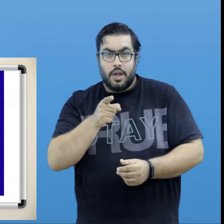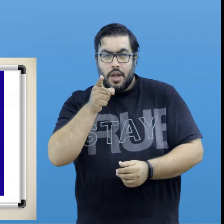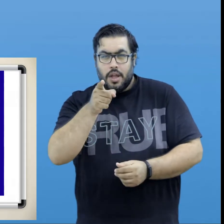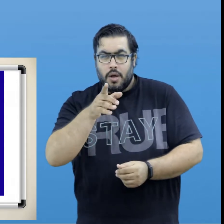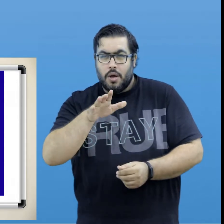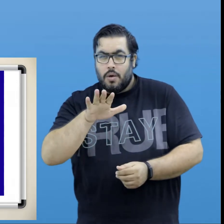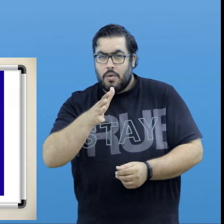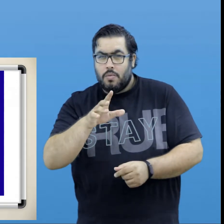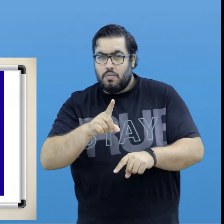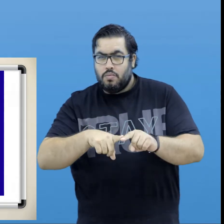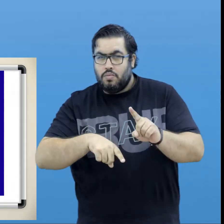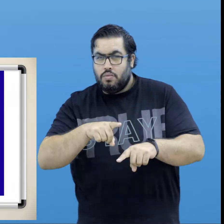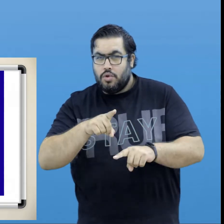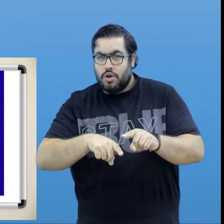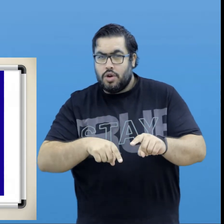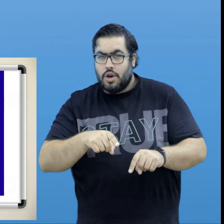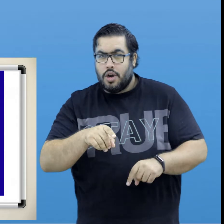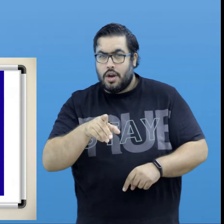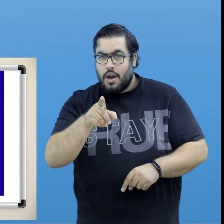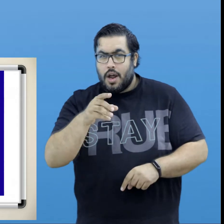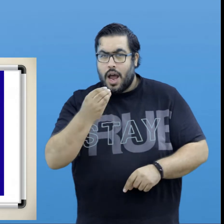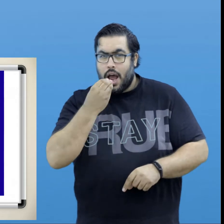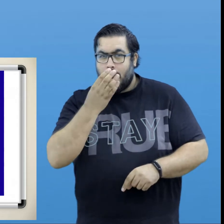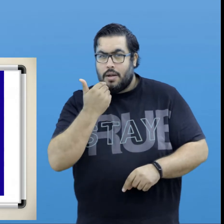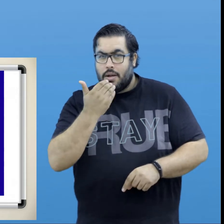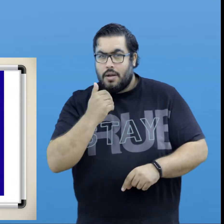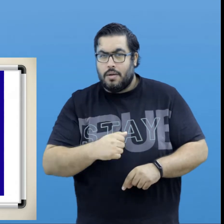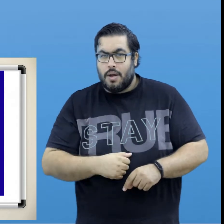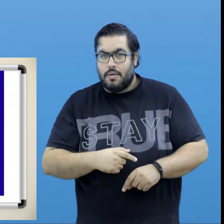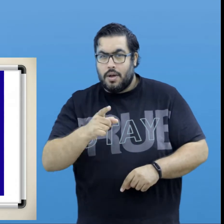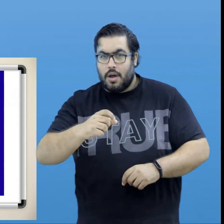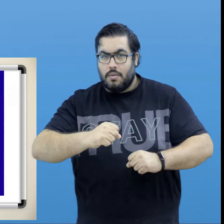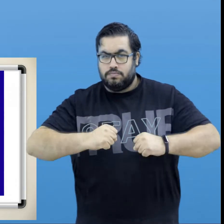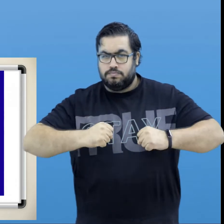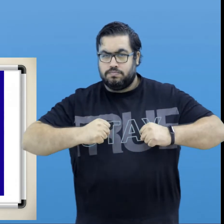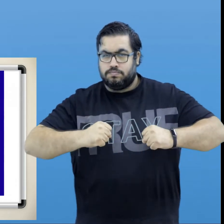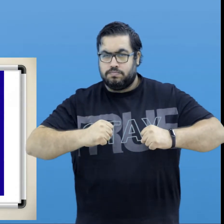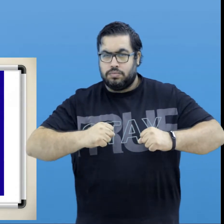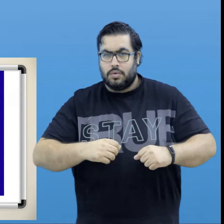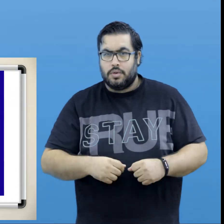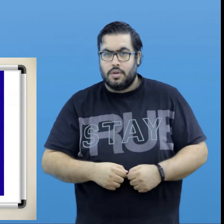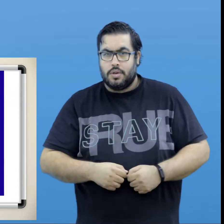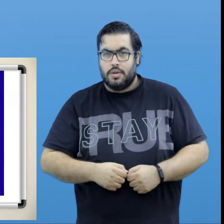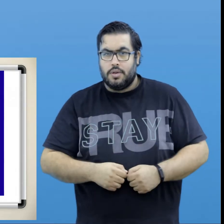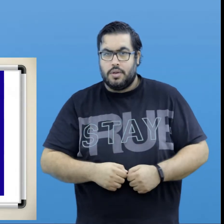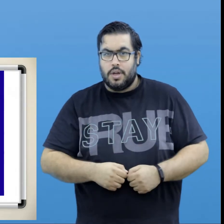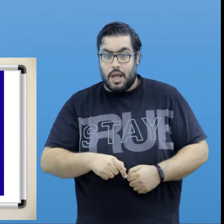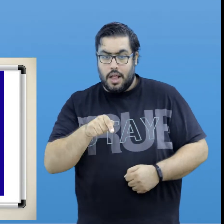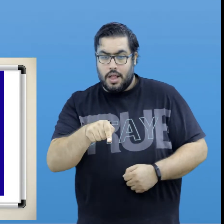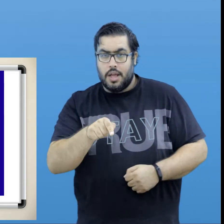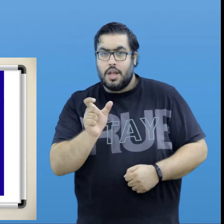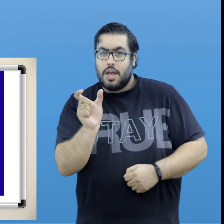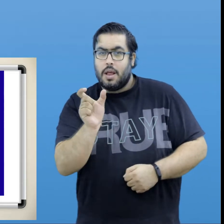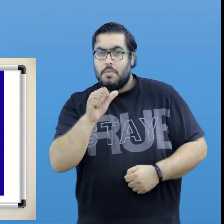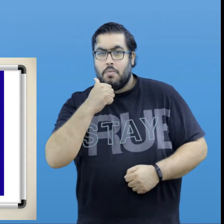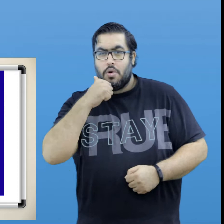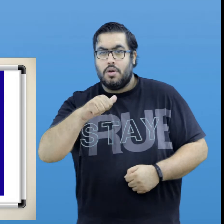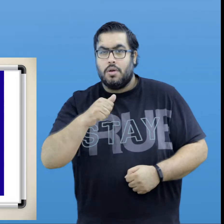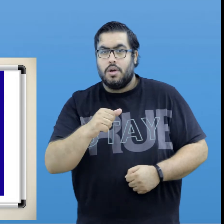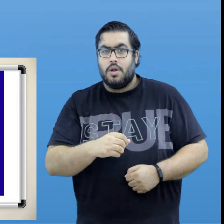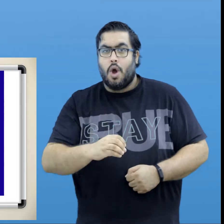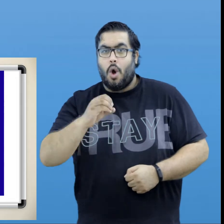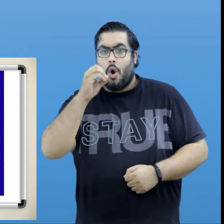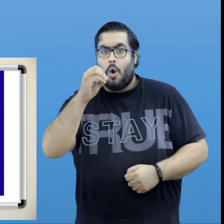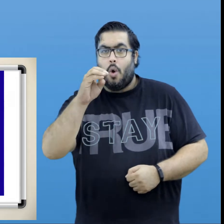to maintain a healthy diet, plan or suffer from obesity, we have a new vocabulary item right there. This is the first